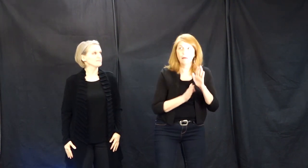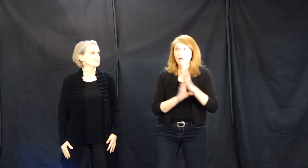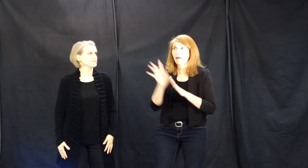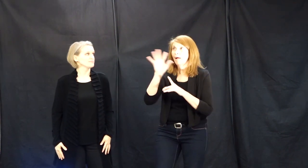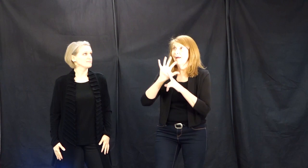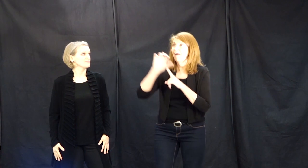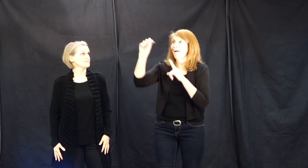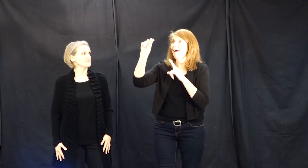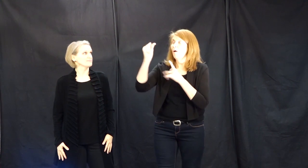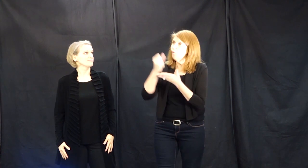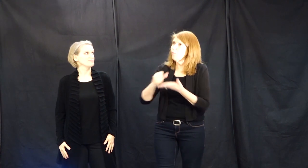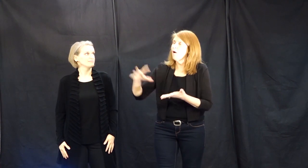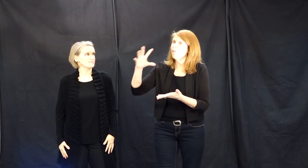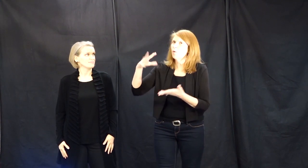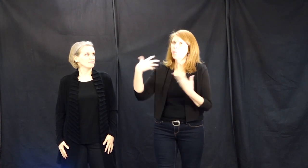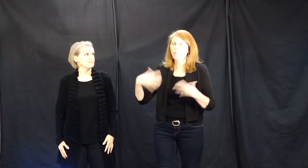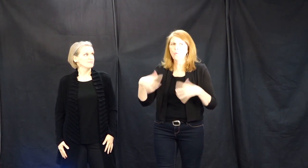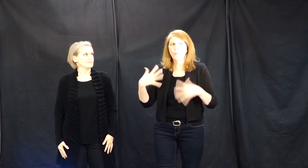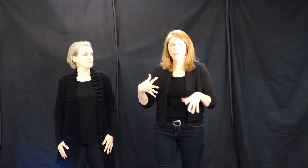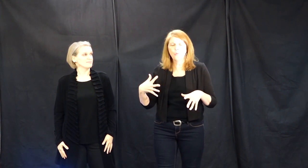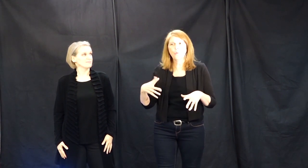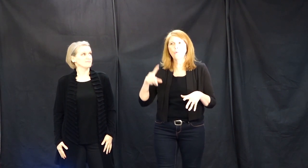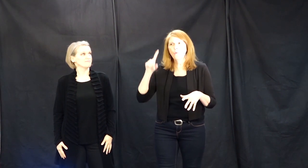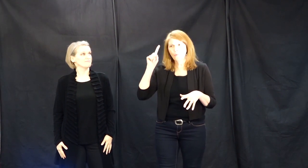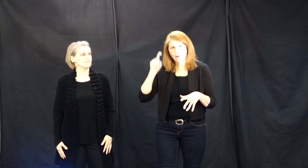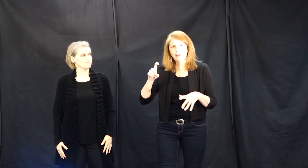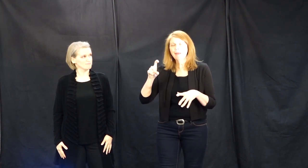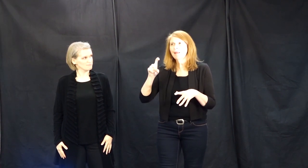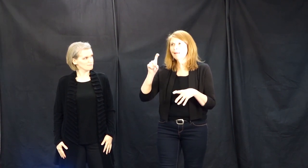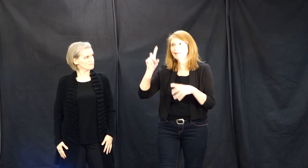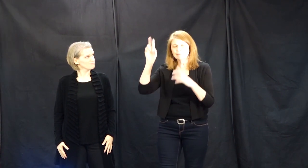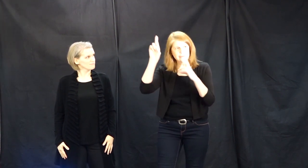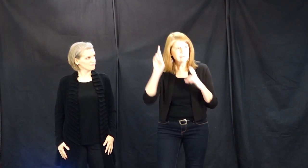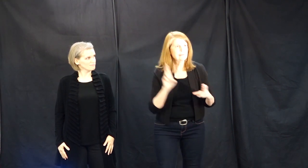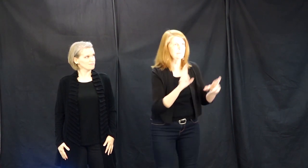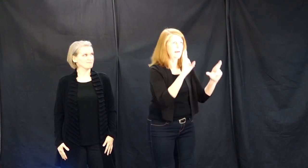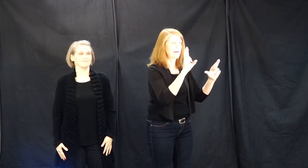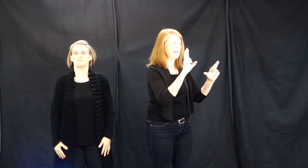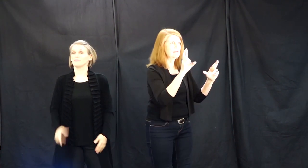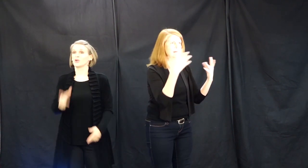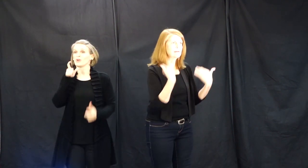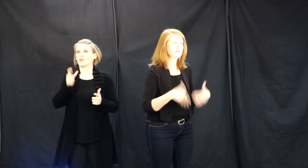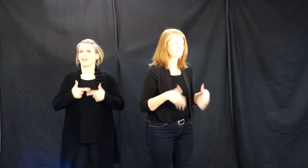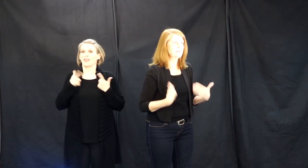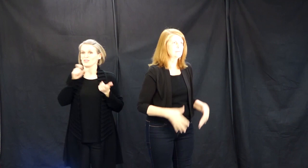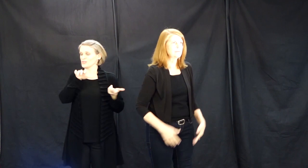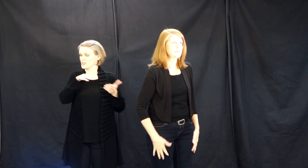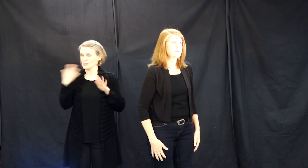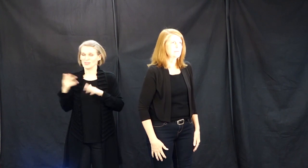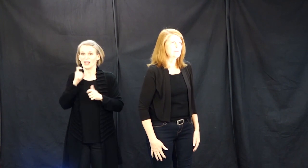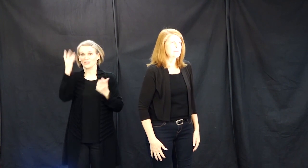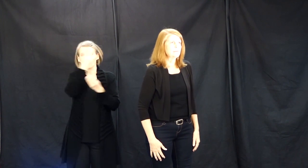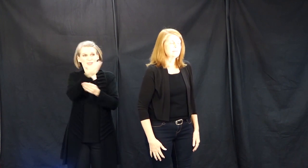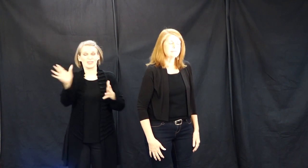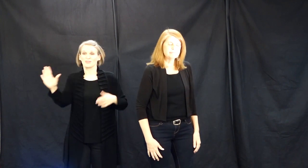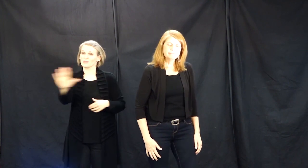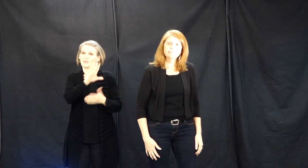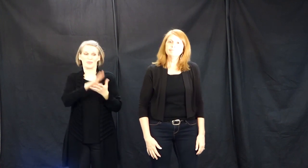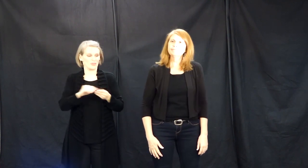it, but he doesn't get enough credit for all the credit he gave us. Who lives, who dies, who tells your